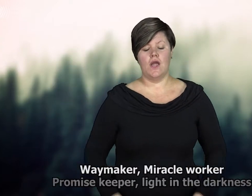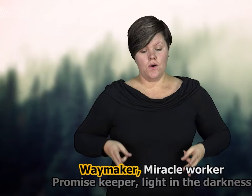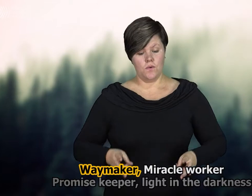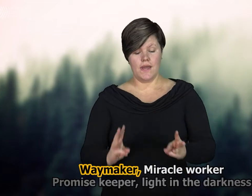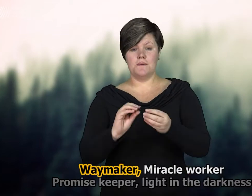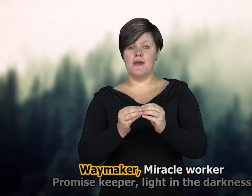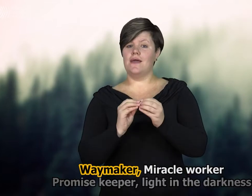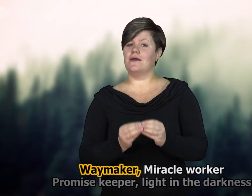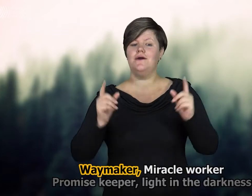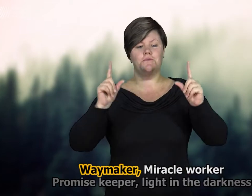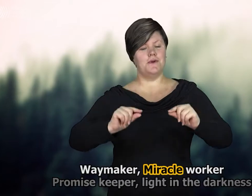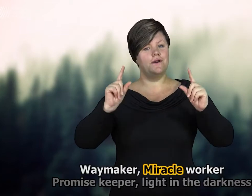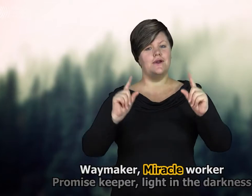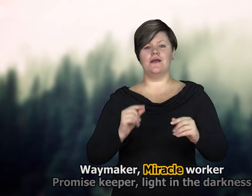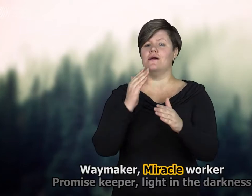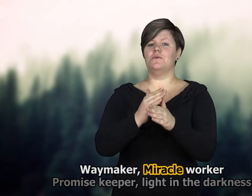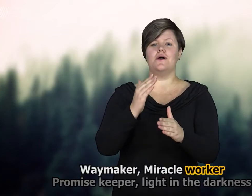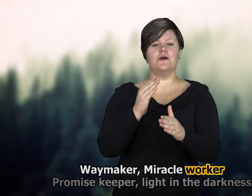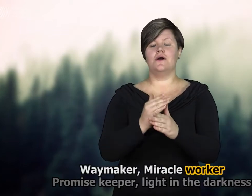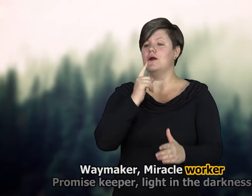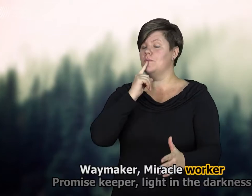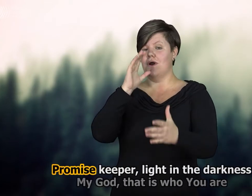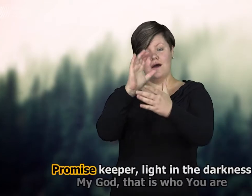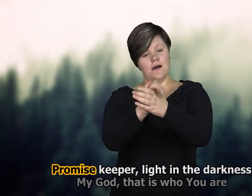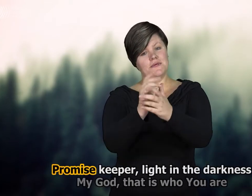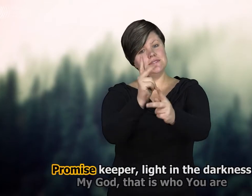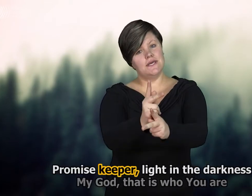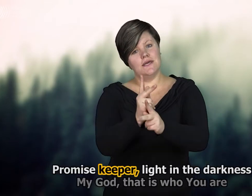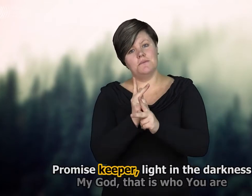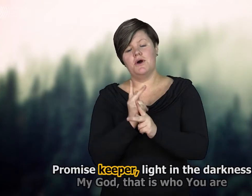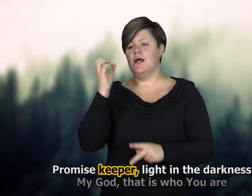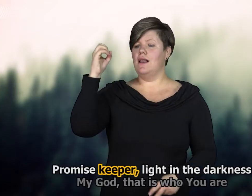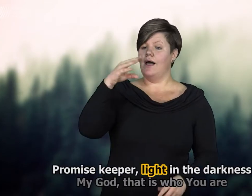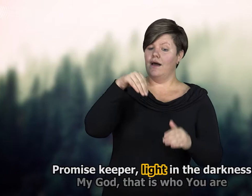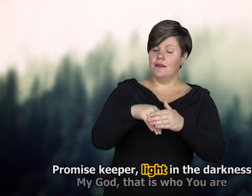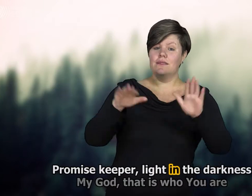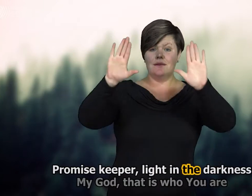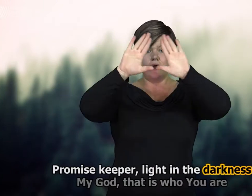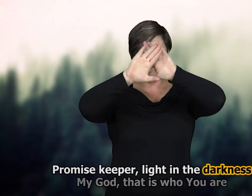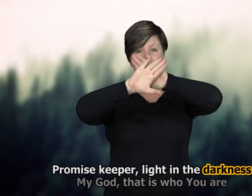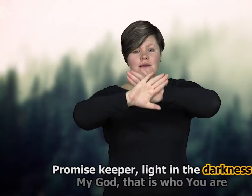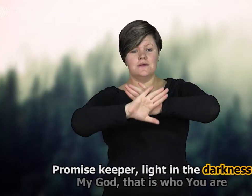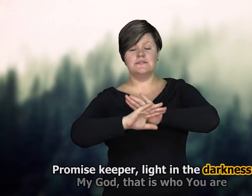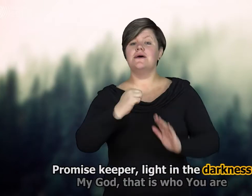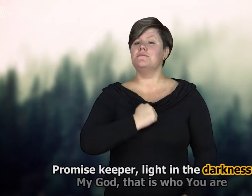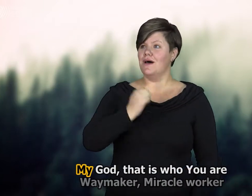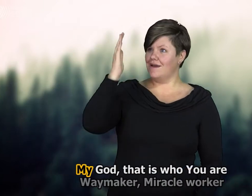Waymaker, miracle worker, promise keeper Light in the darkness, my